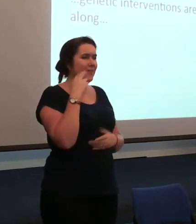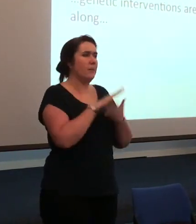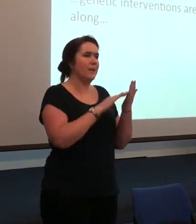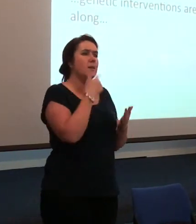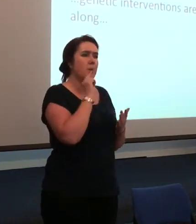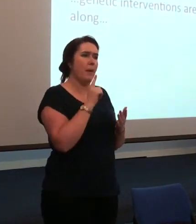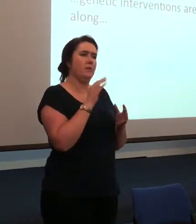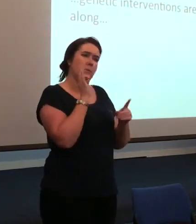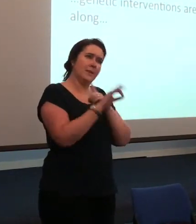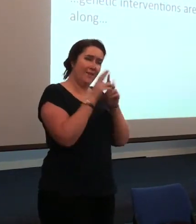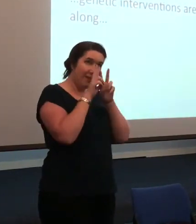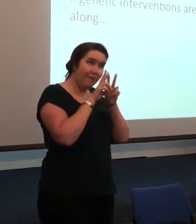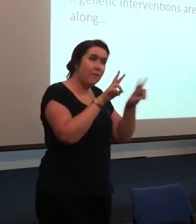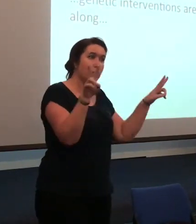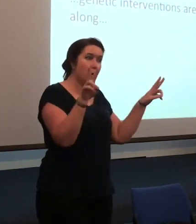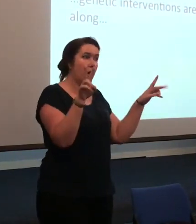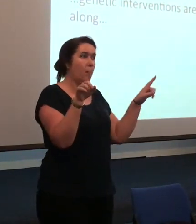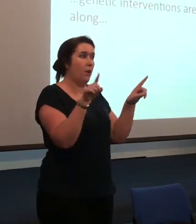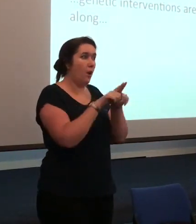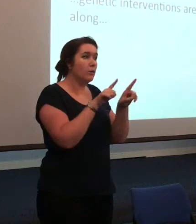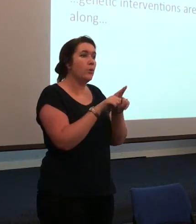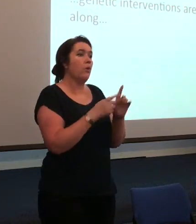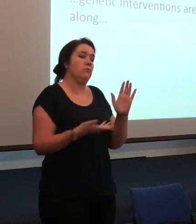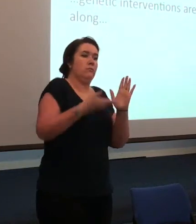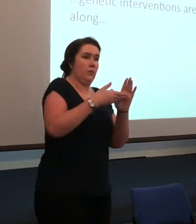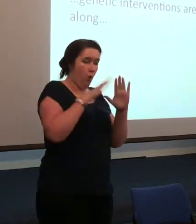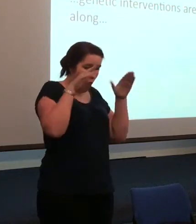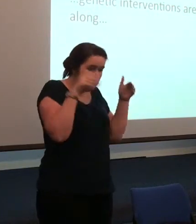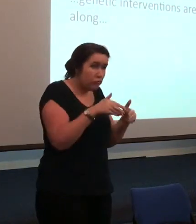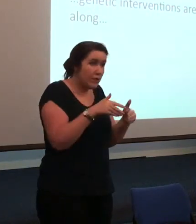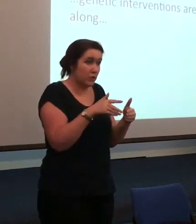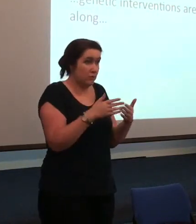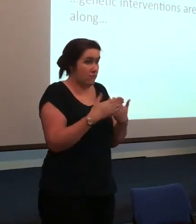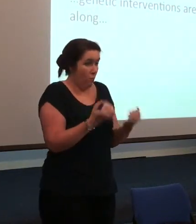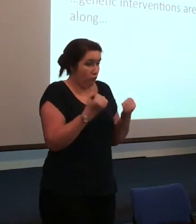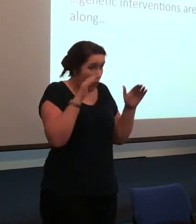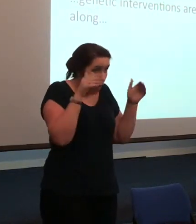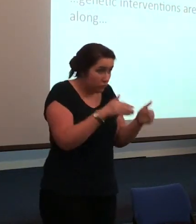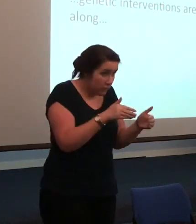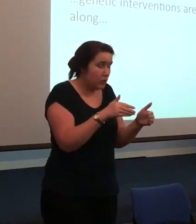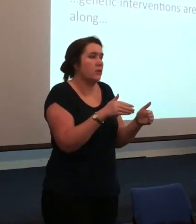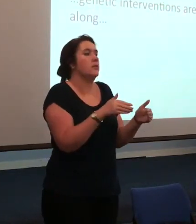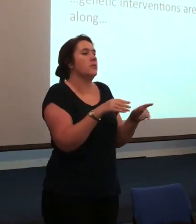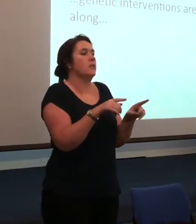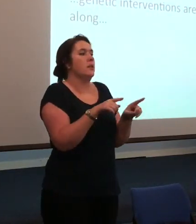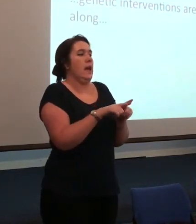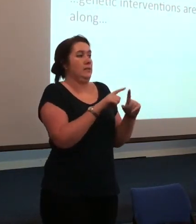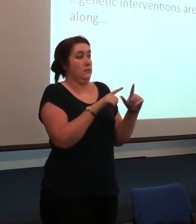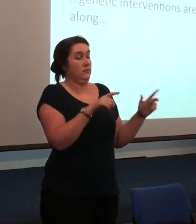Deafness makes people particularly visually acute as well as conferring greater powers of concentration. And I think that that's just